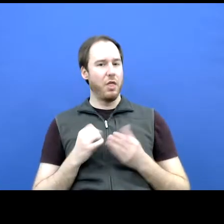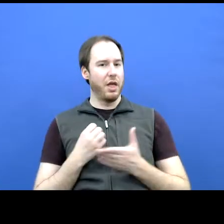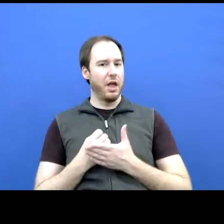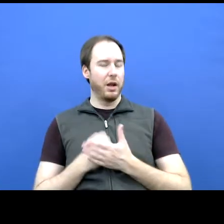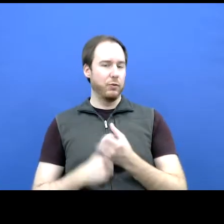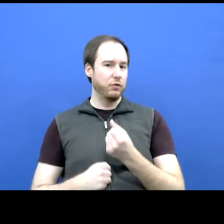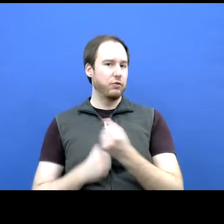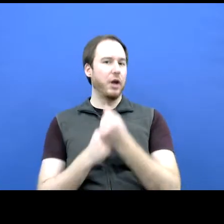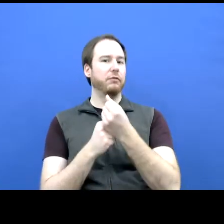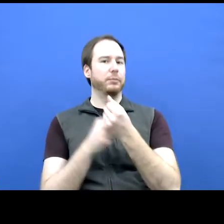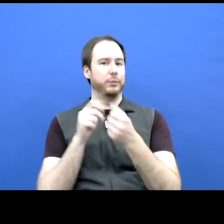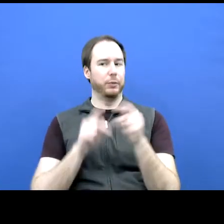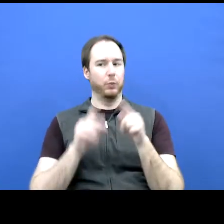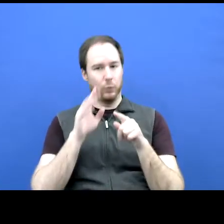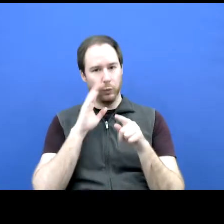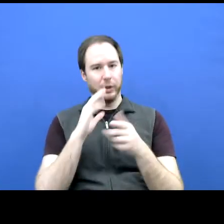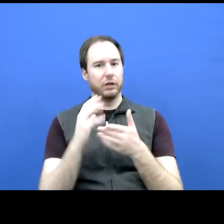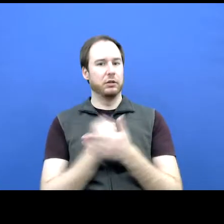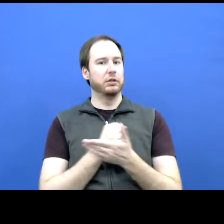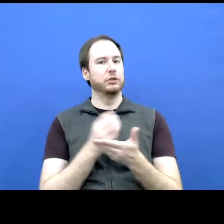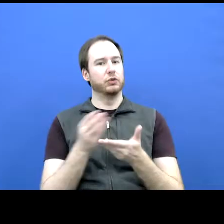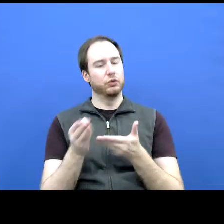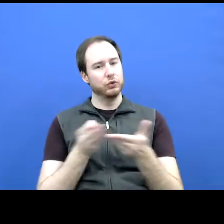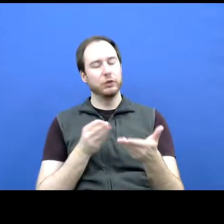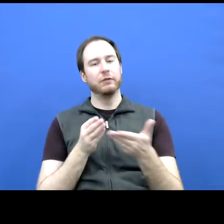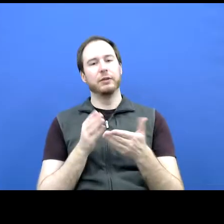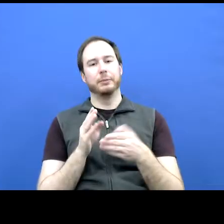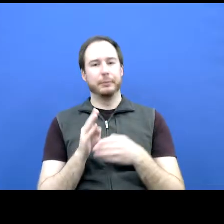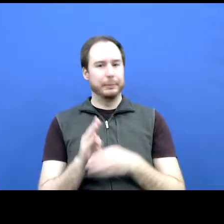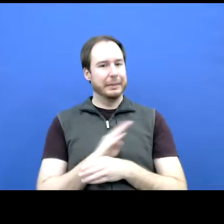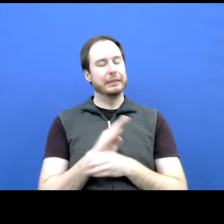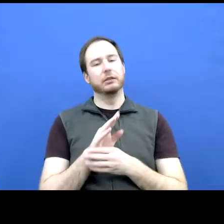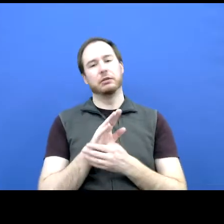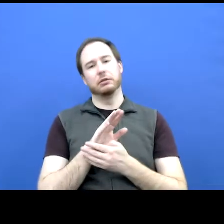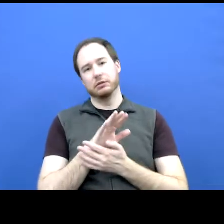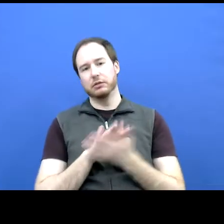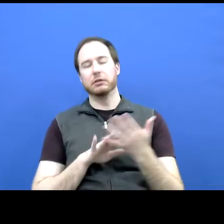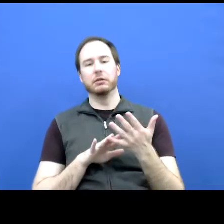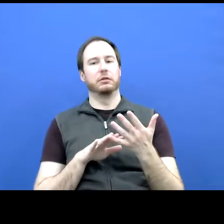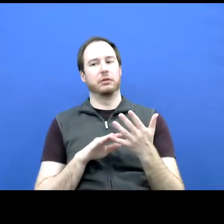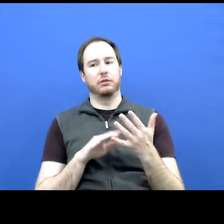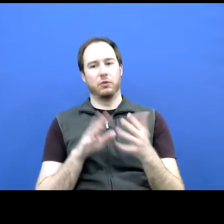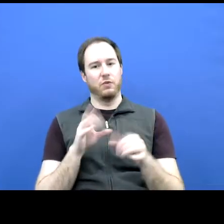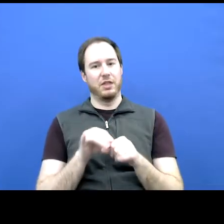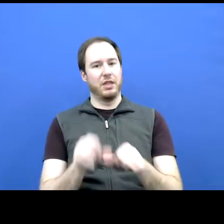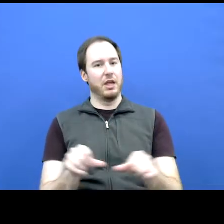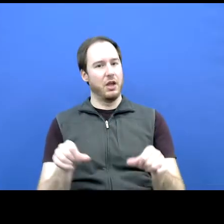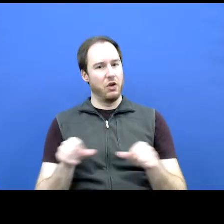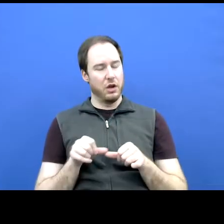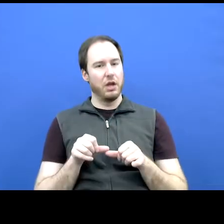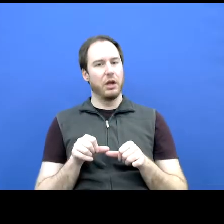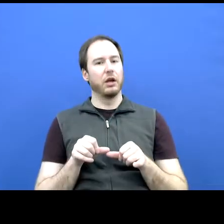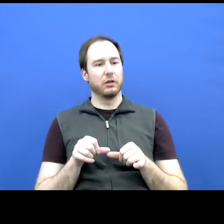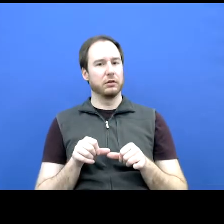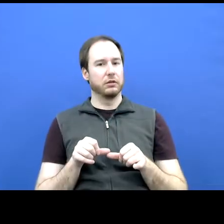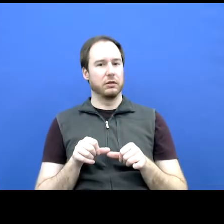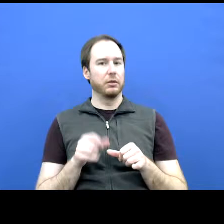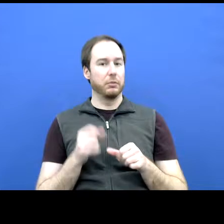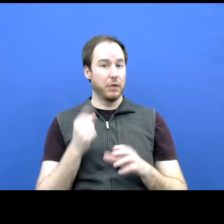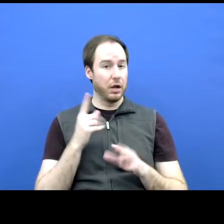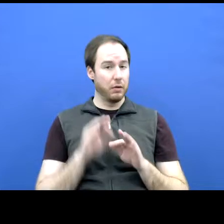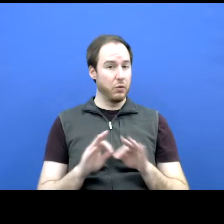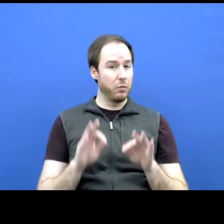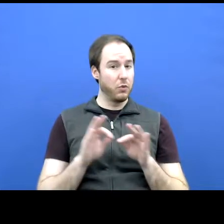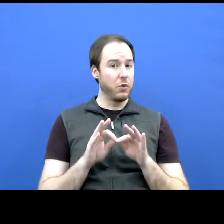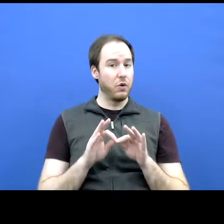Those are people that are going to use the services, businesses of the area. But I think more importantly,